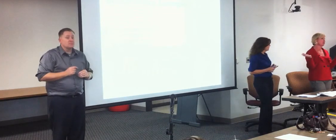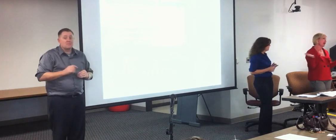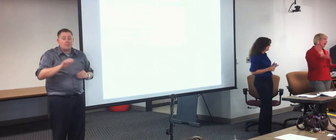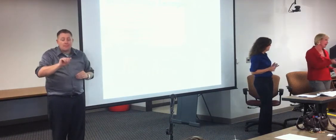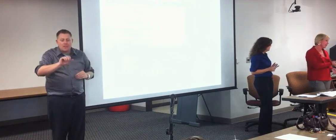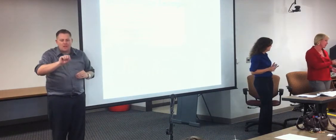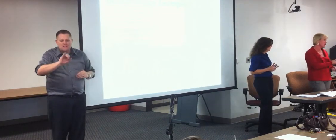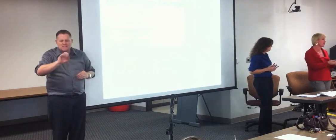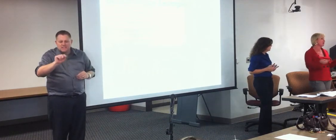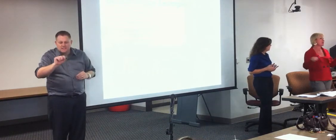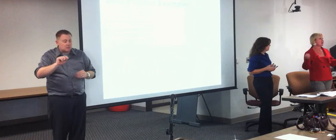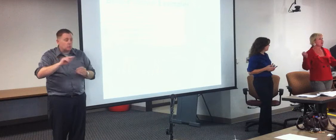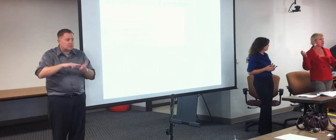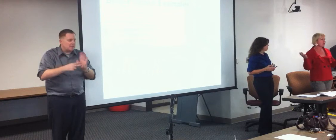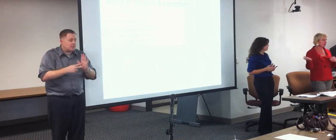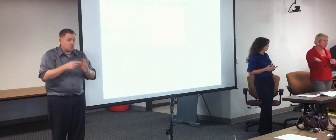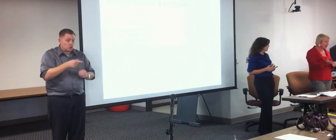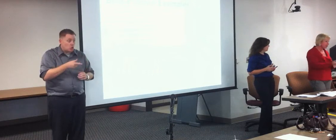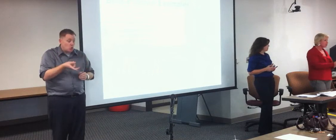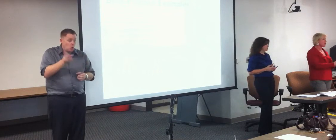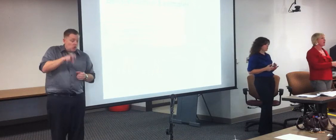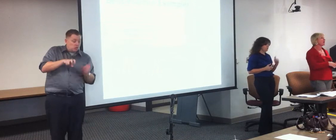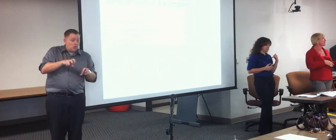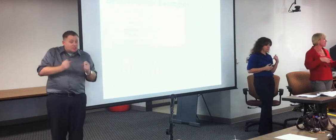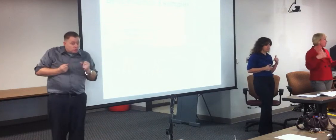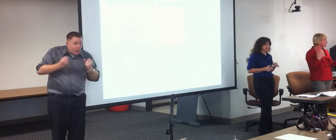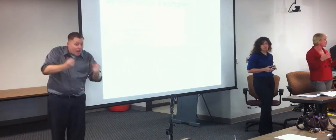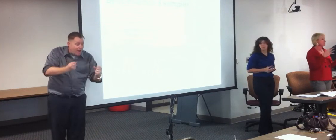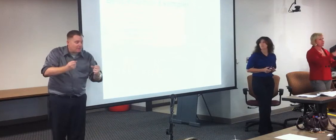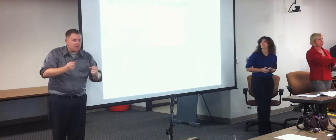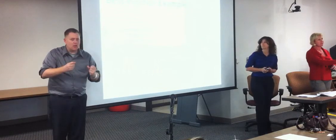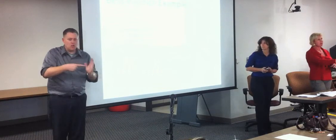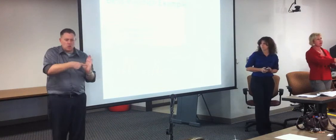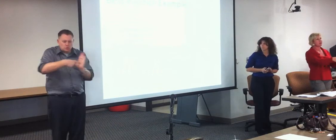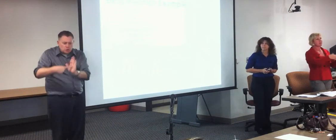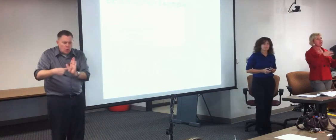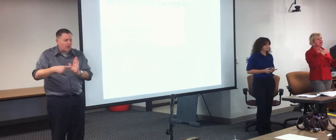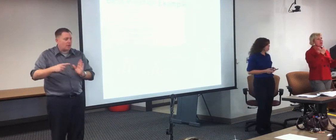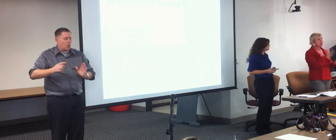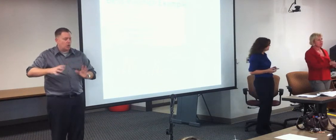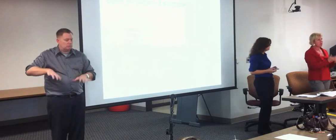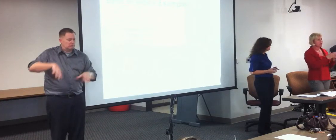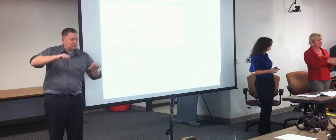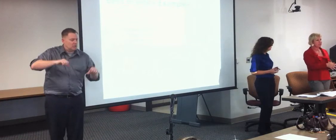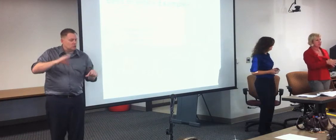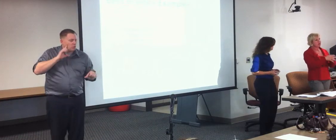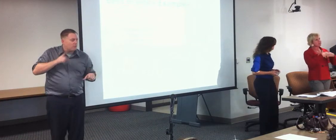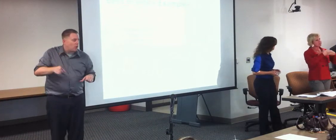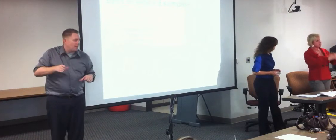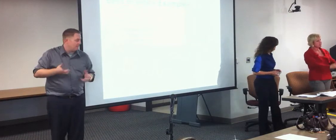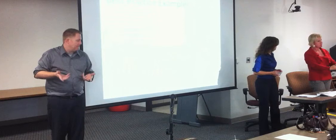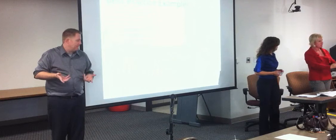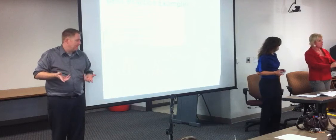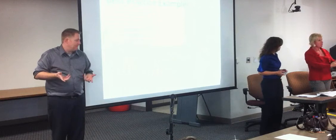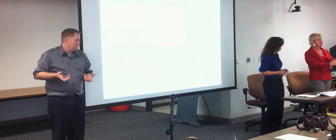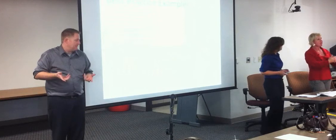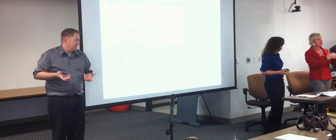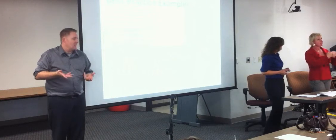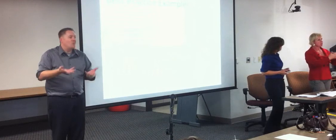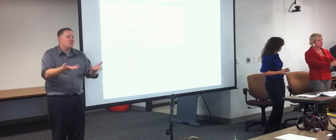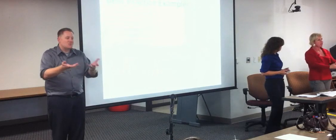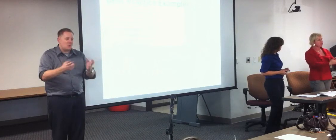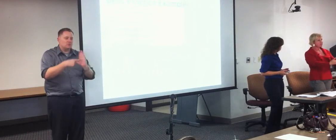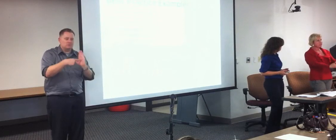him, are you driving him? Are you showing him? Are you doing it for him? And what you want to get across to the